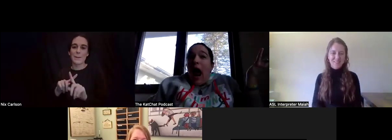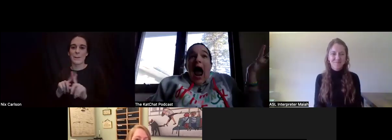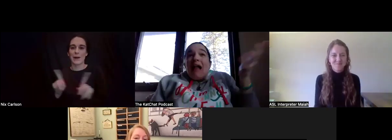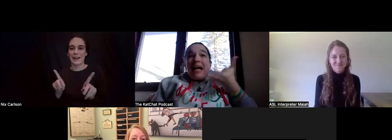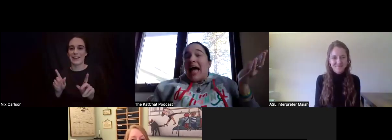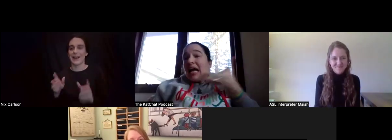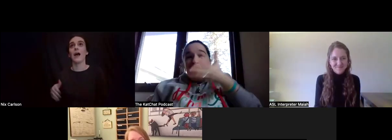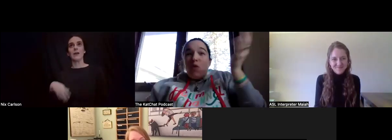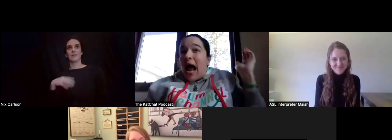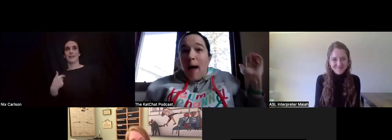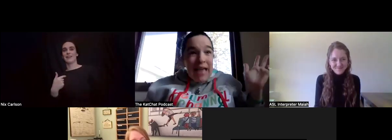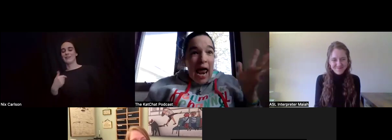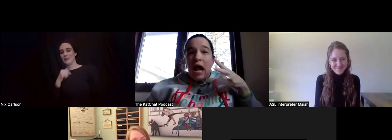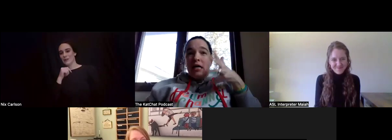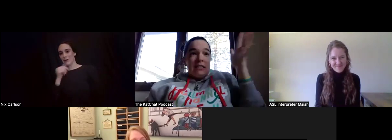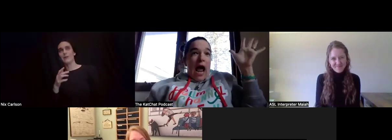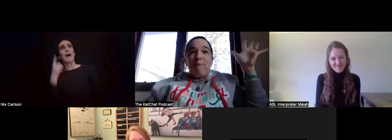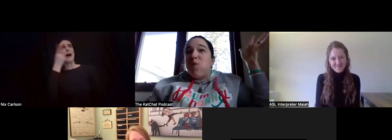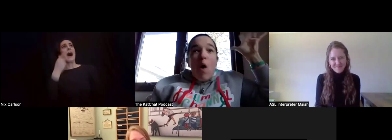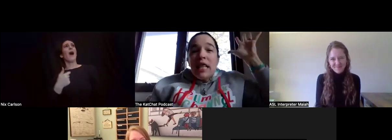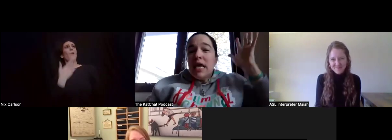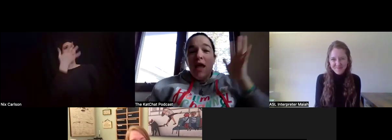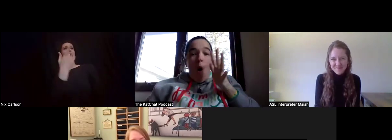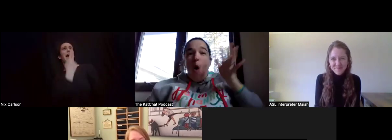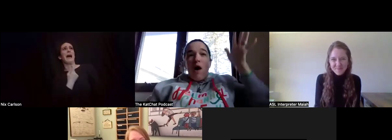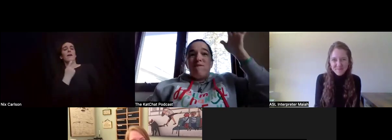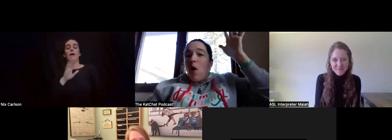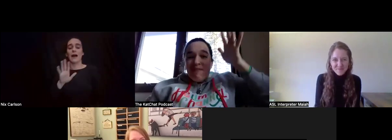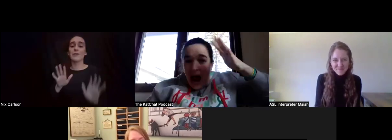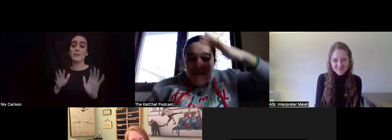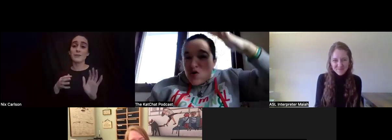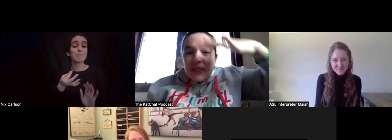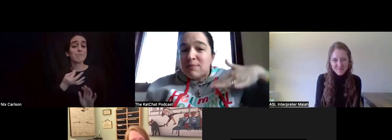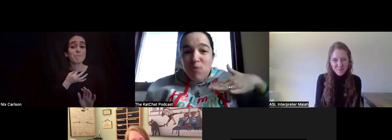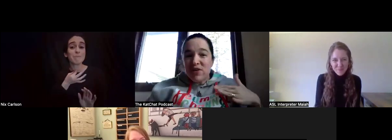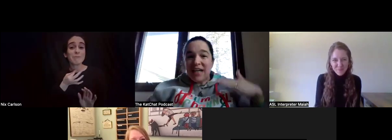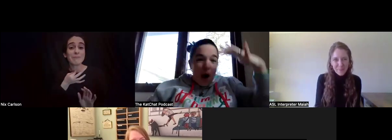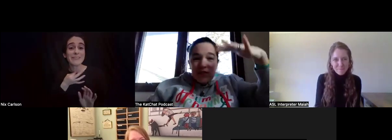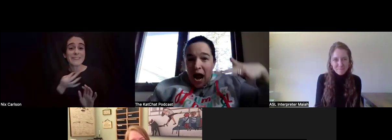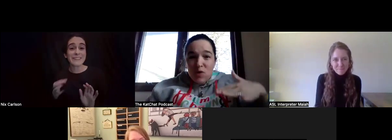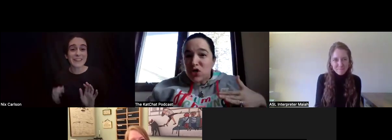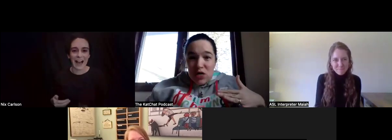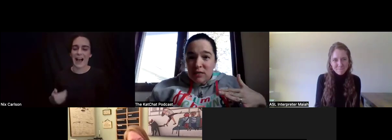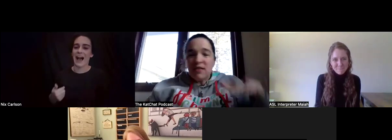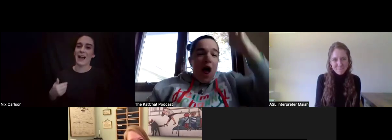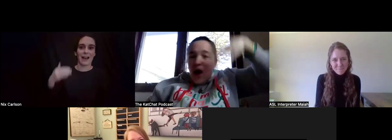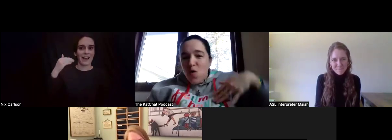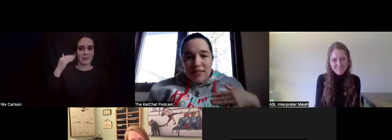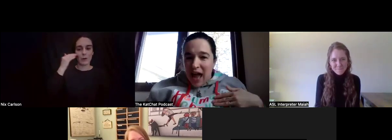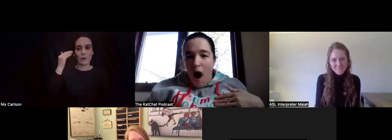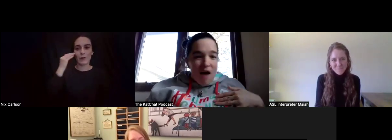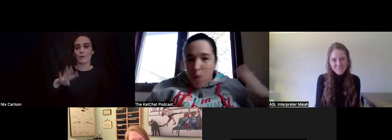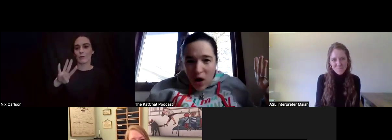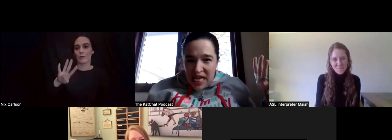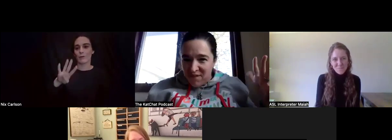not like I could do a top 10, top 40, or 45 Christmas movie countdown to Christmas. You